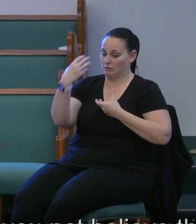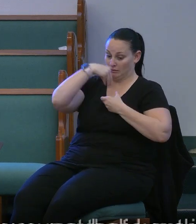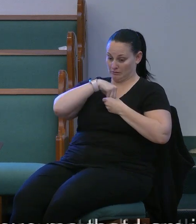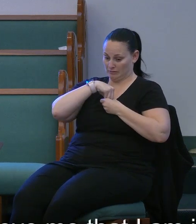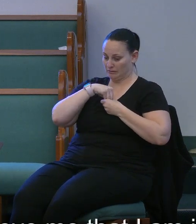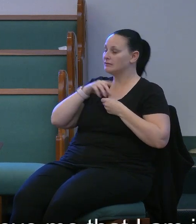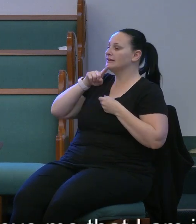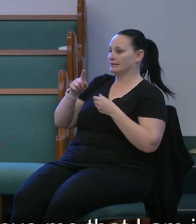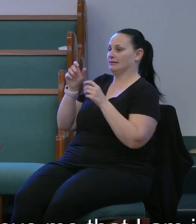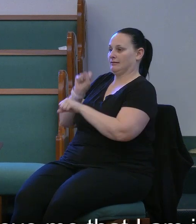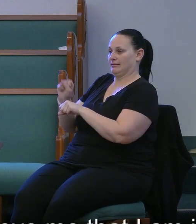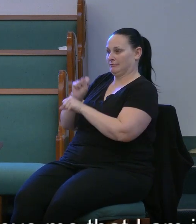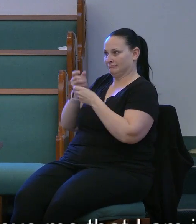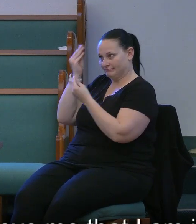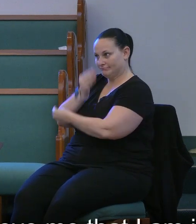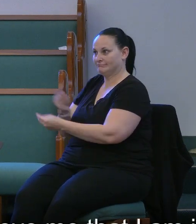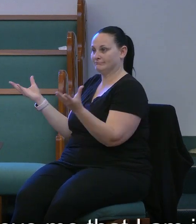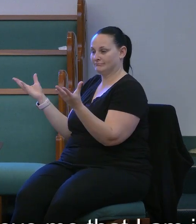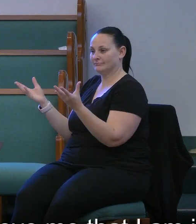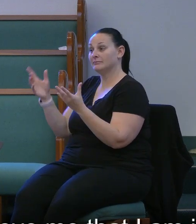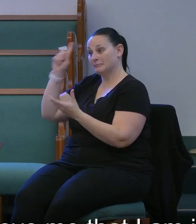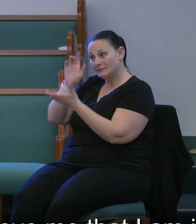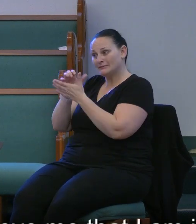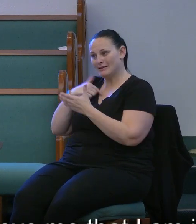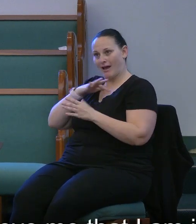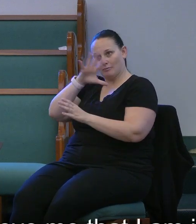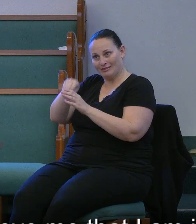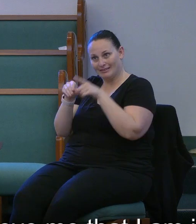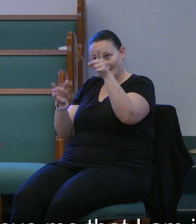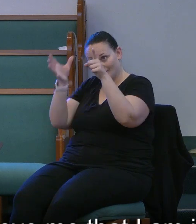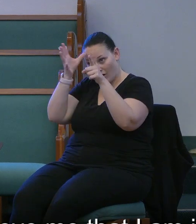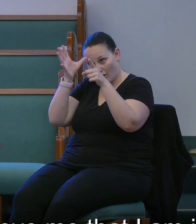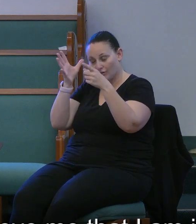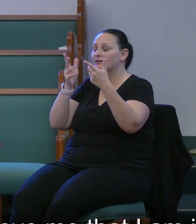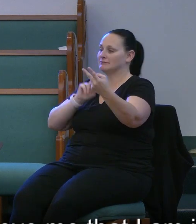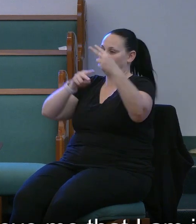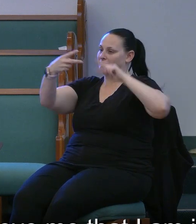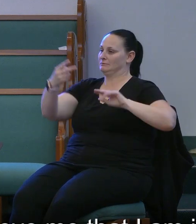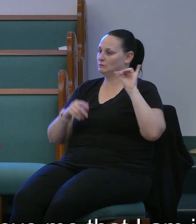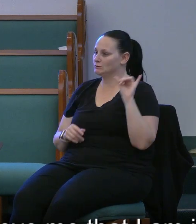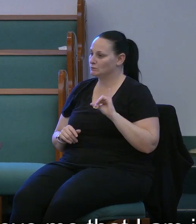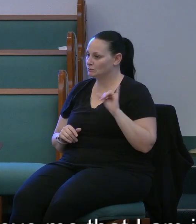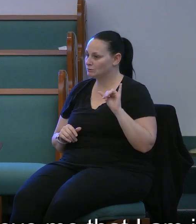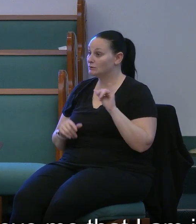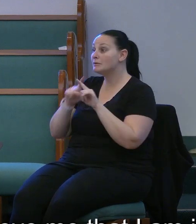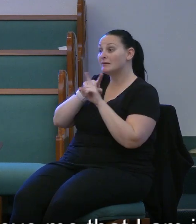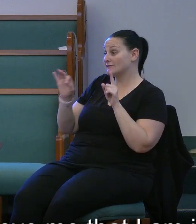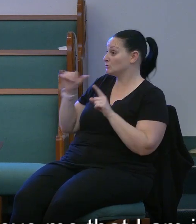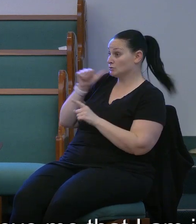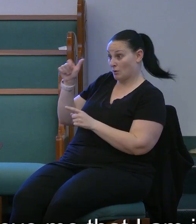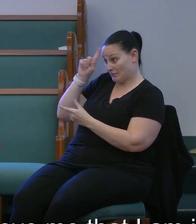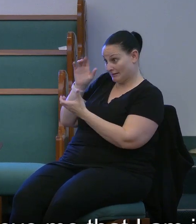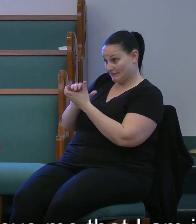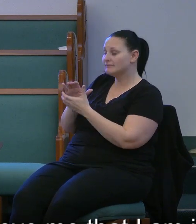his works. Believe me that I am in the Father, and the Father is in me. But if you do not,